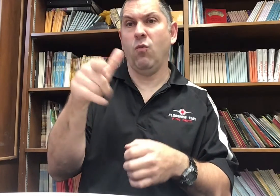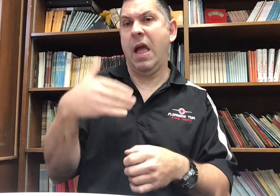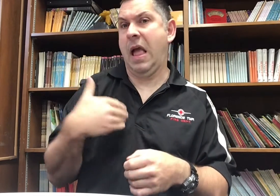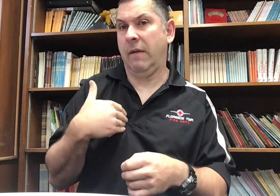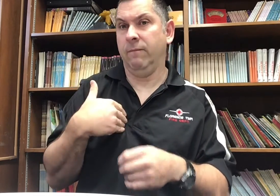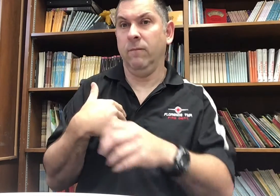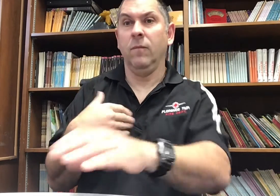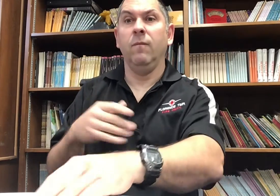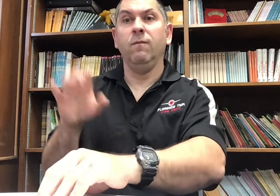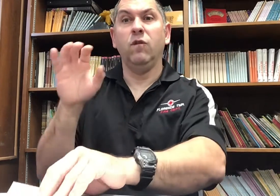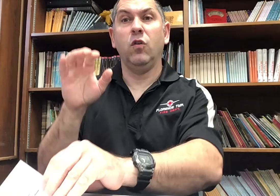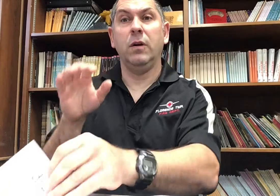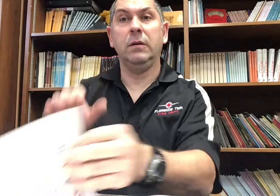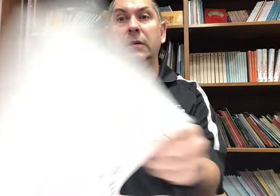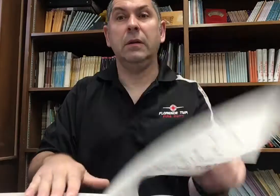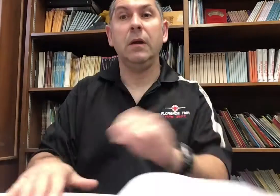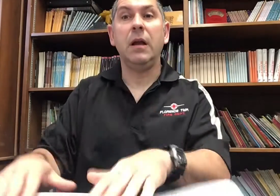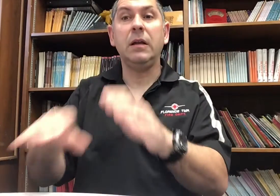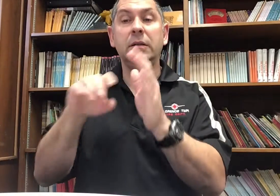of emergency you're having.